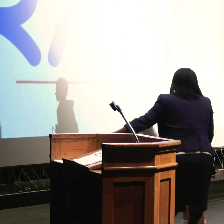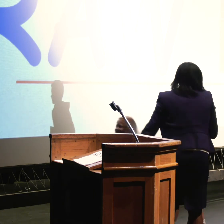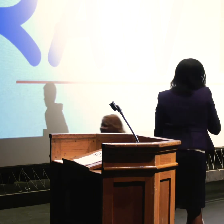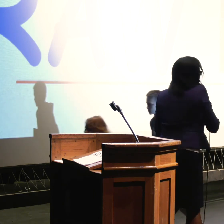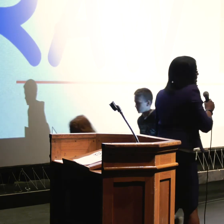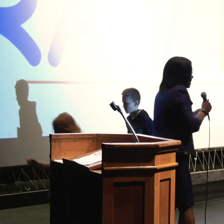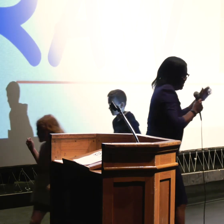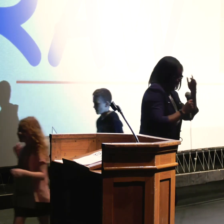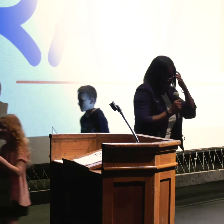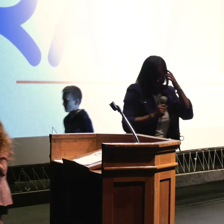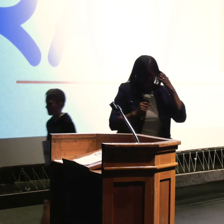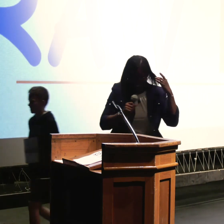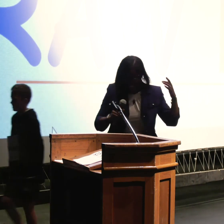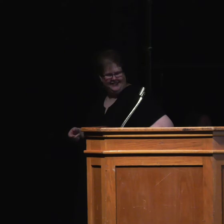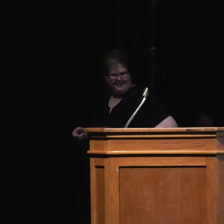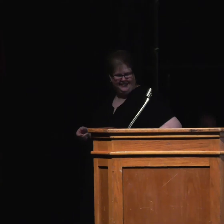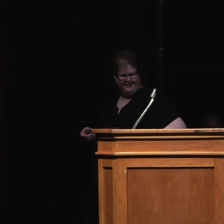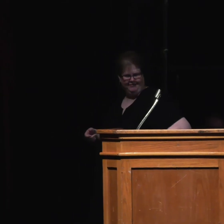Okay.